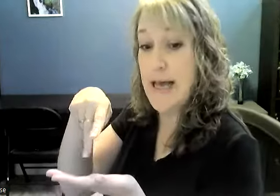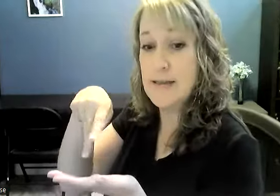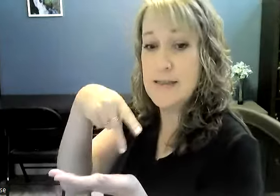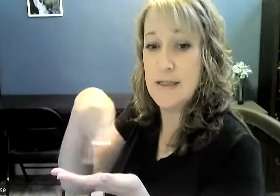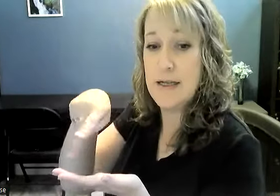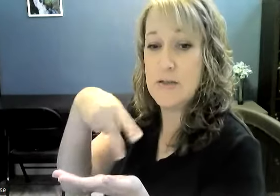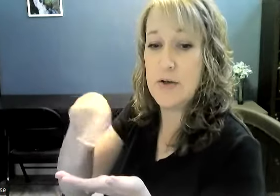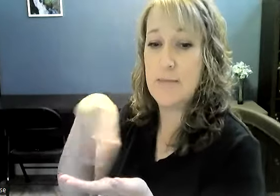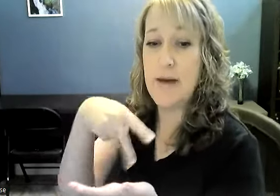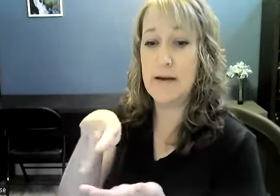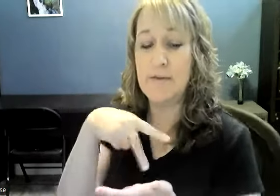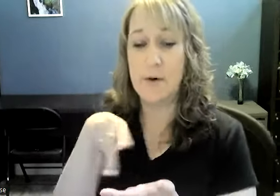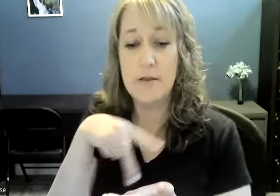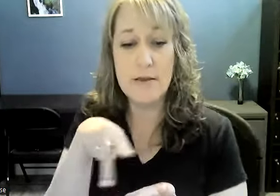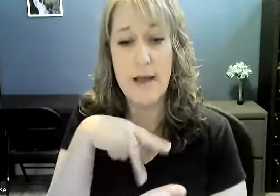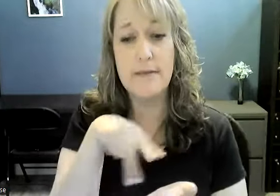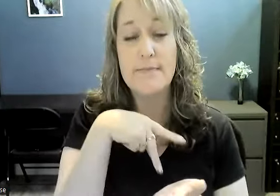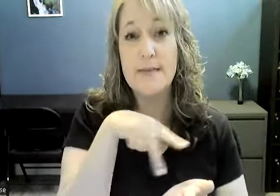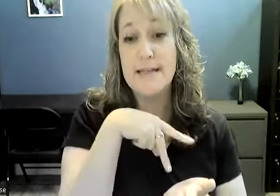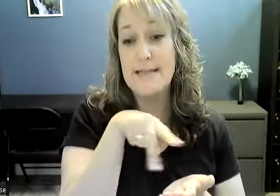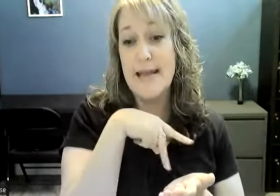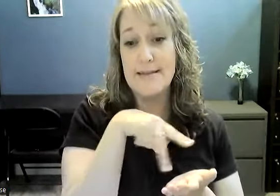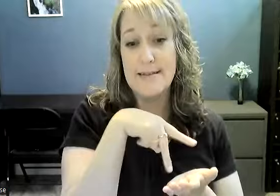legs. And so you come back and forth this way. Dance.